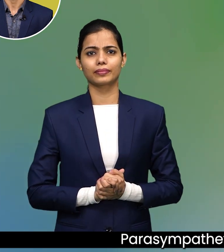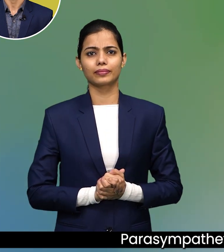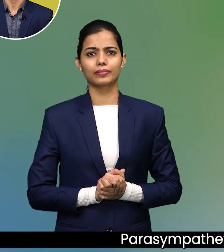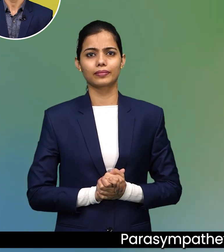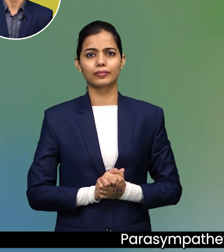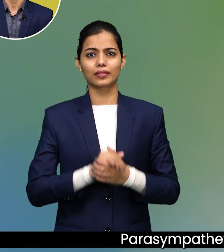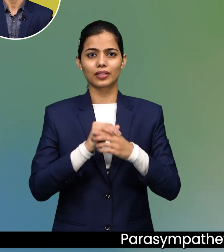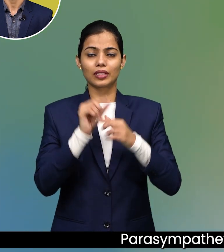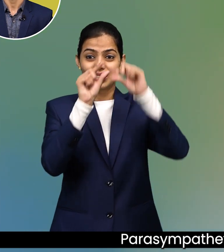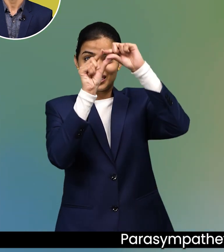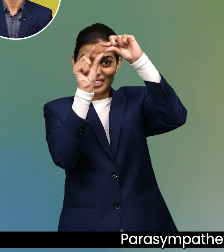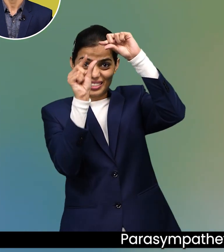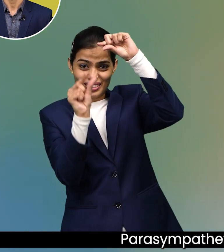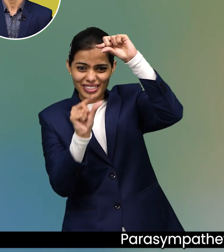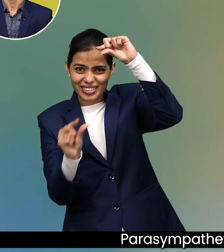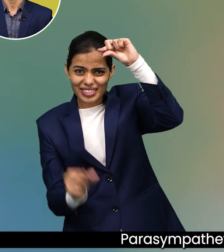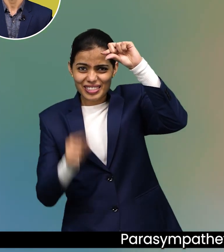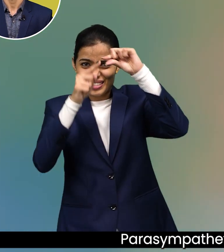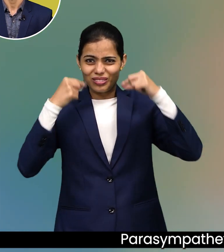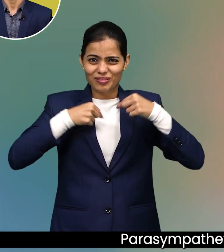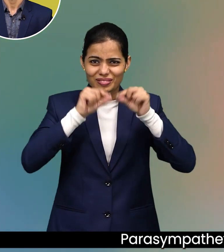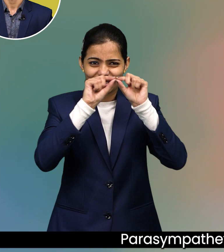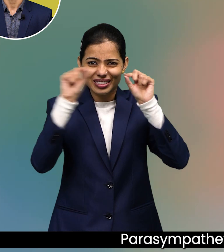parasympathetic nervous system,